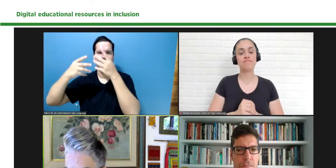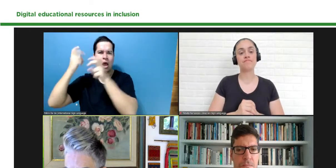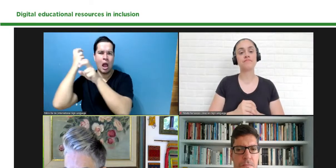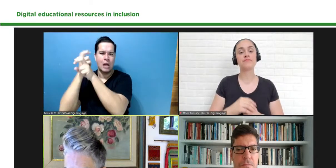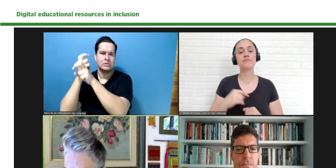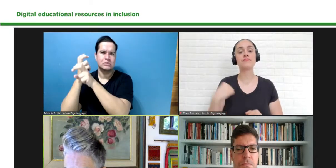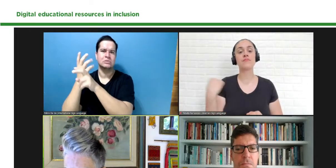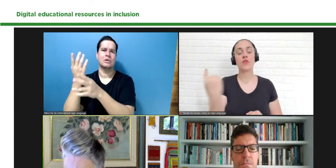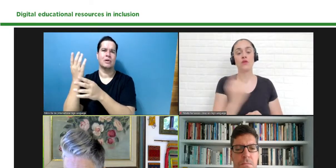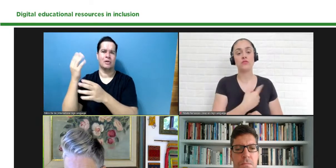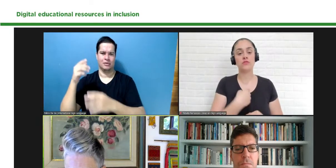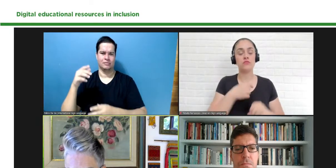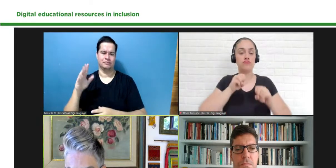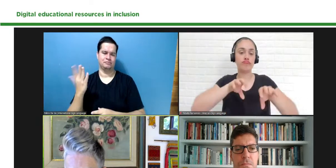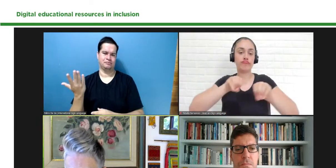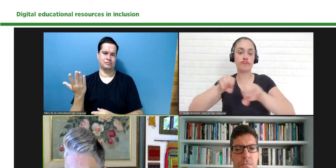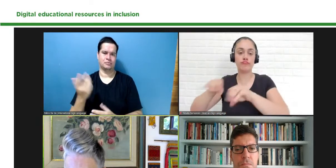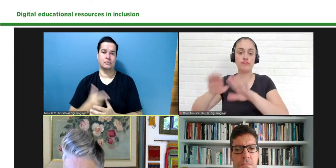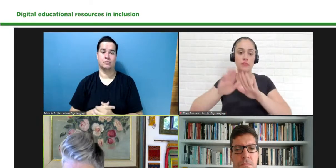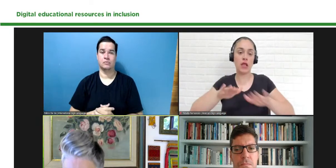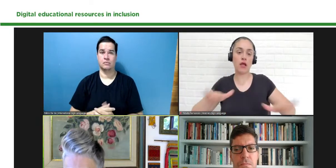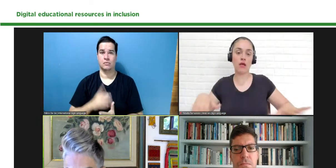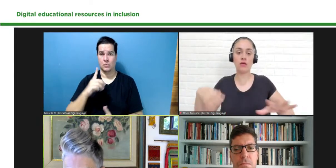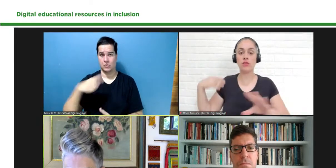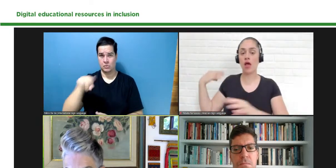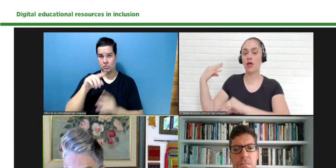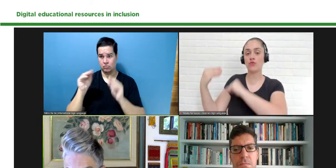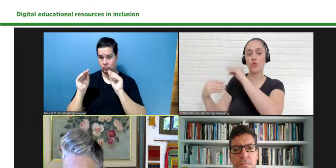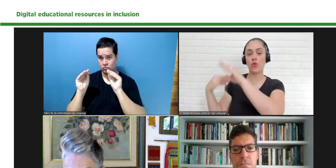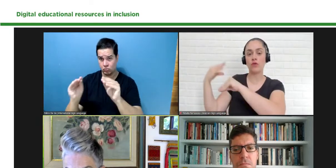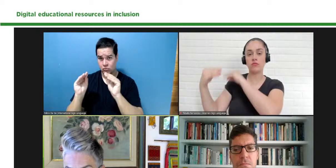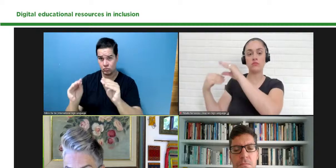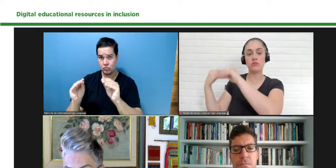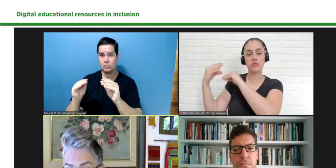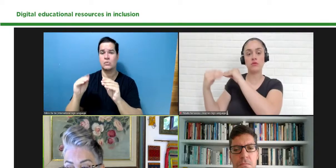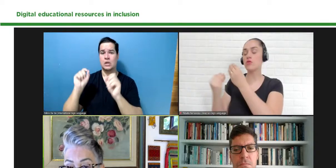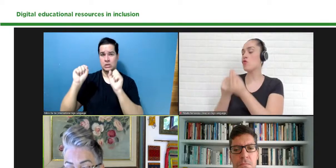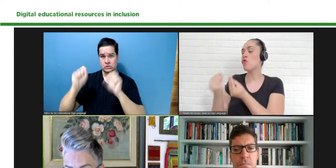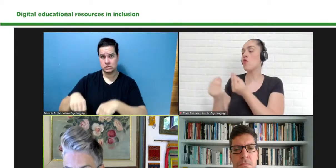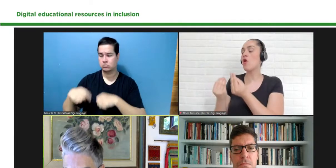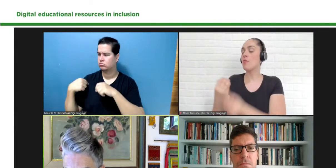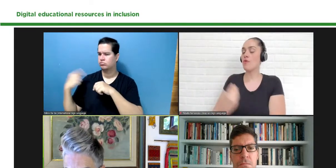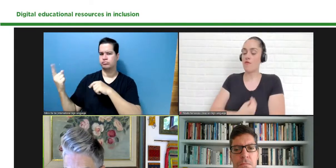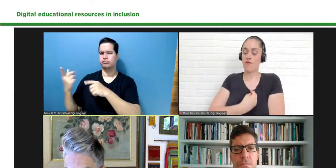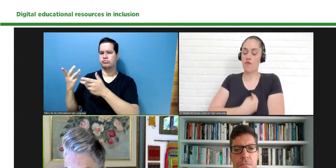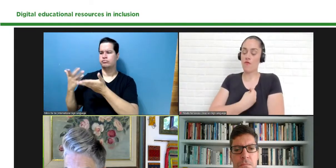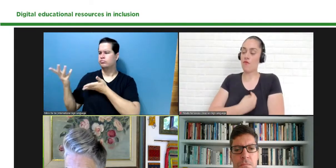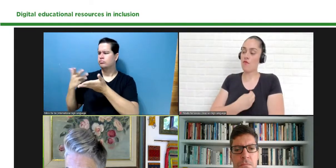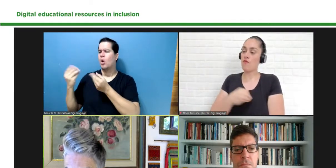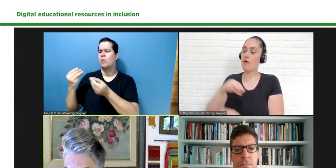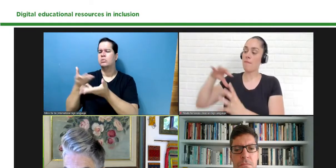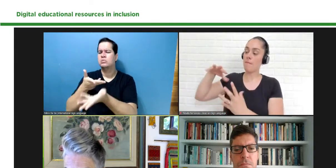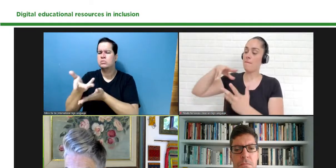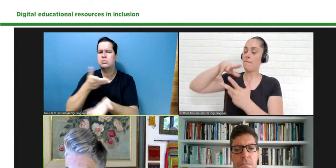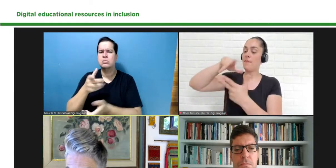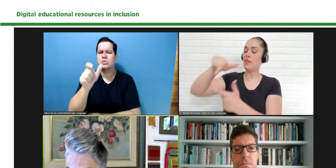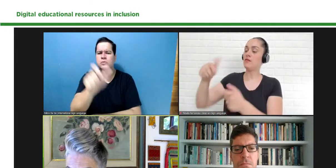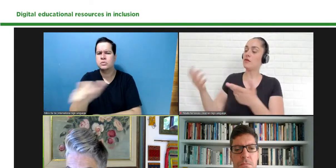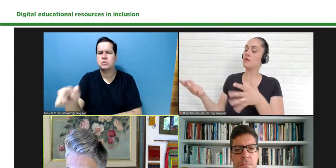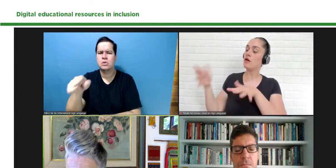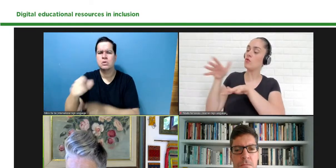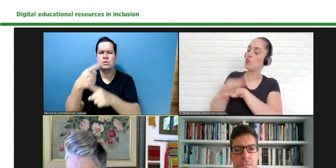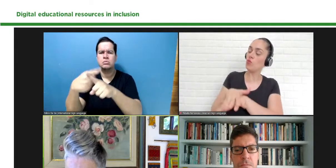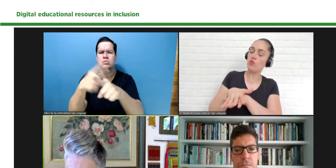educate kids and adolescents to learn how it is to live in an inclusive planet, motivating them